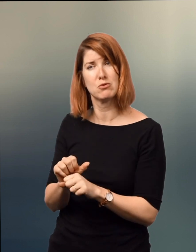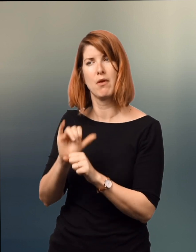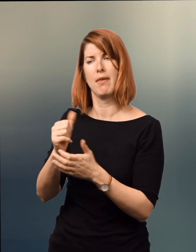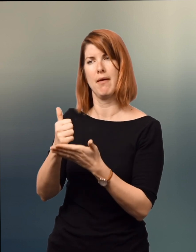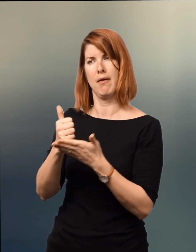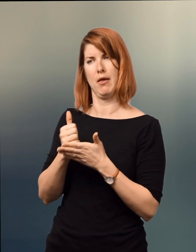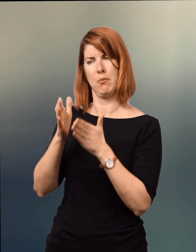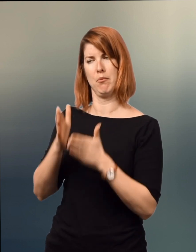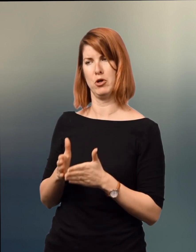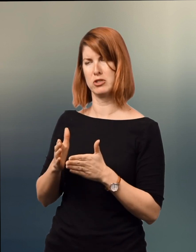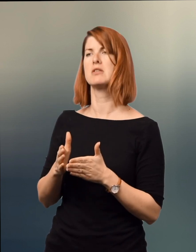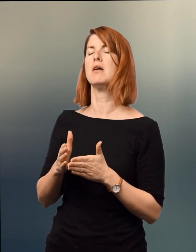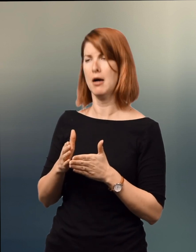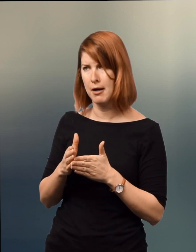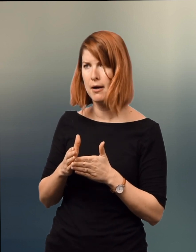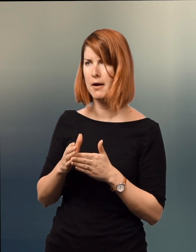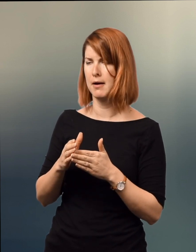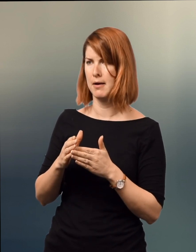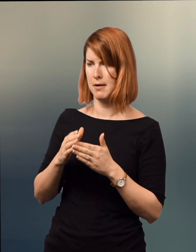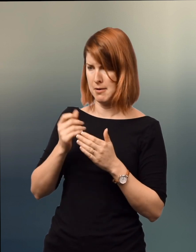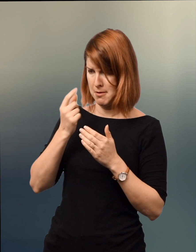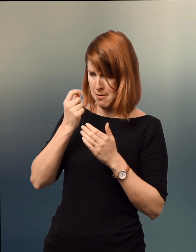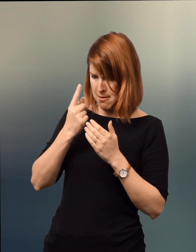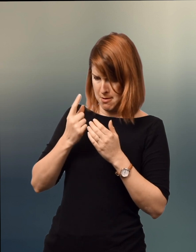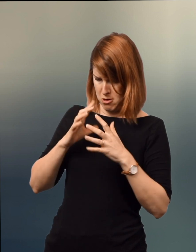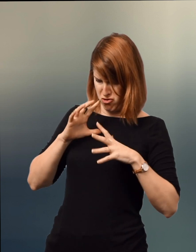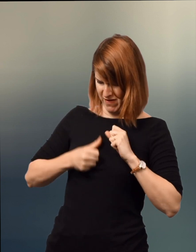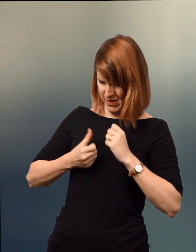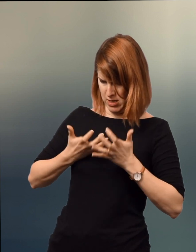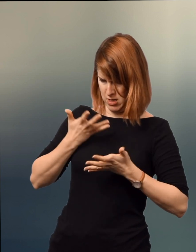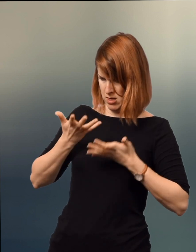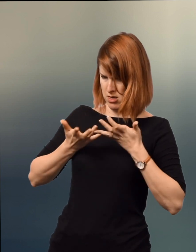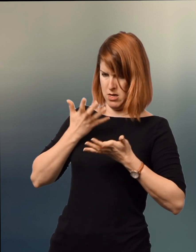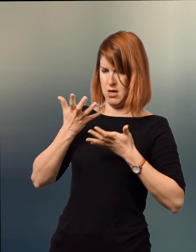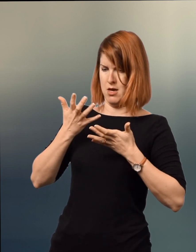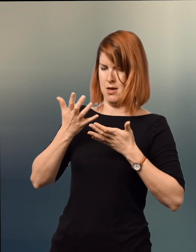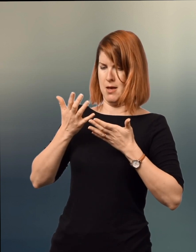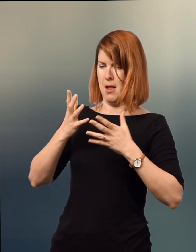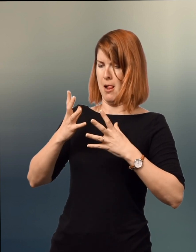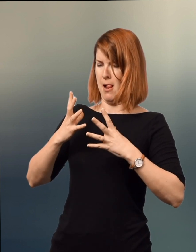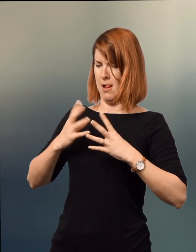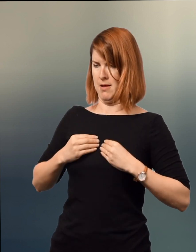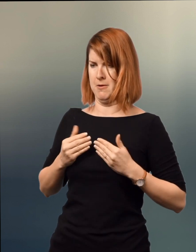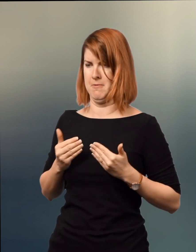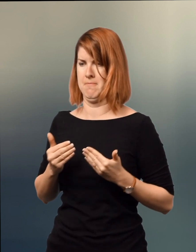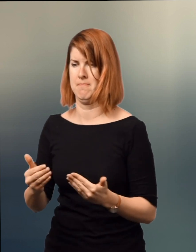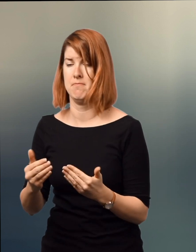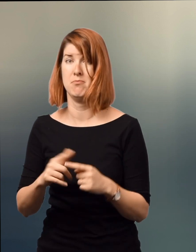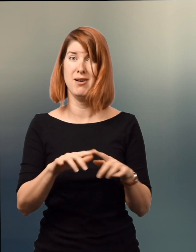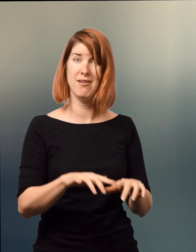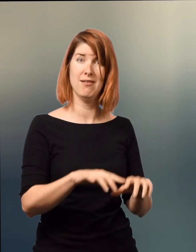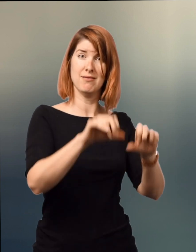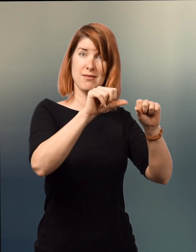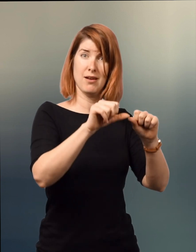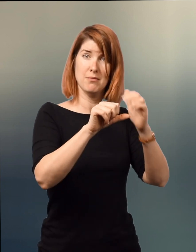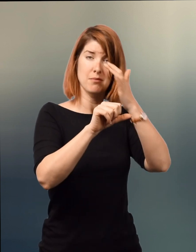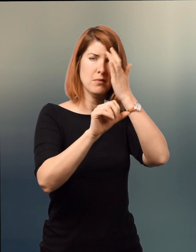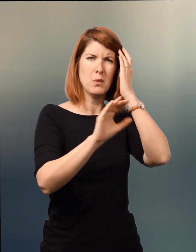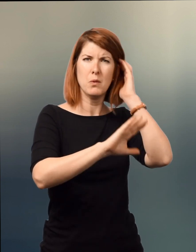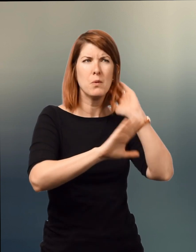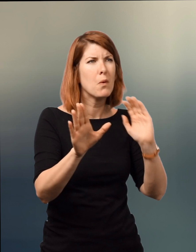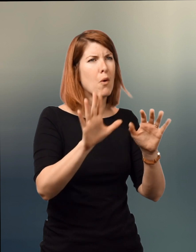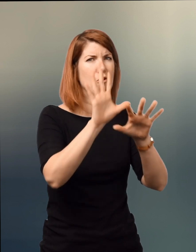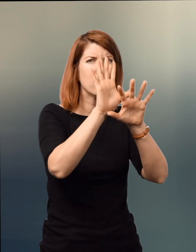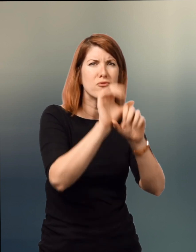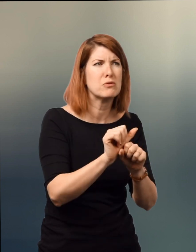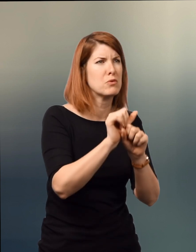a person work through and accept the loss they are facing. For adopted children, there are no established ritual or